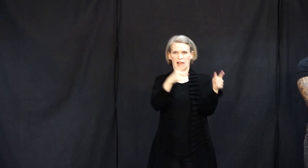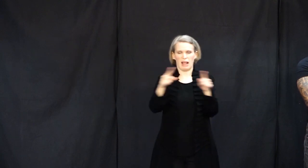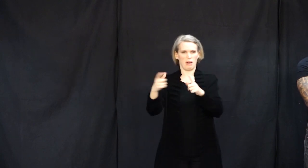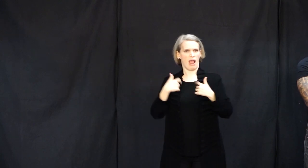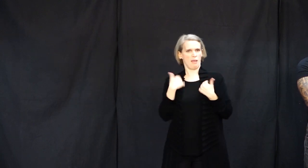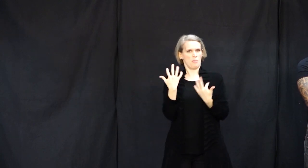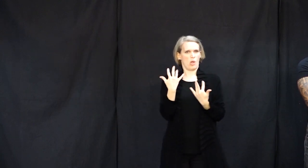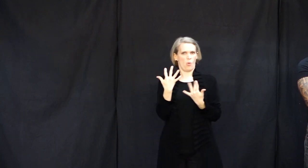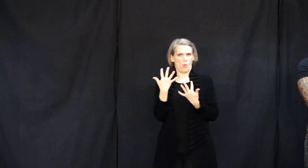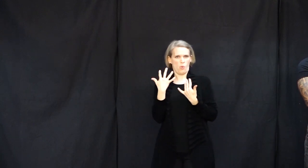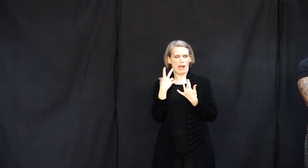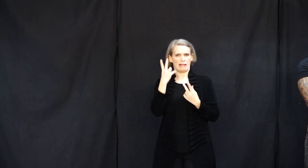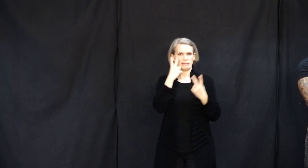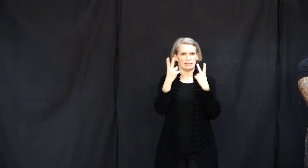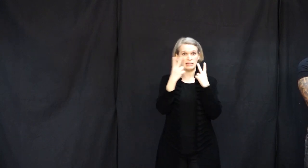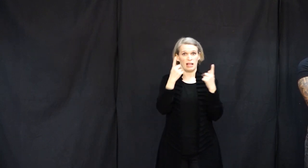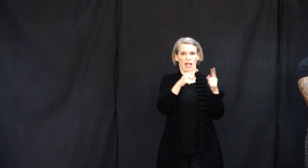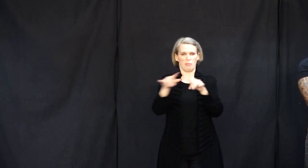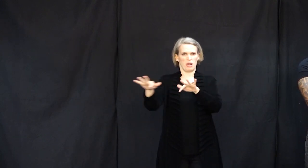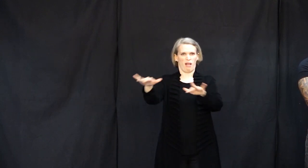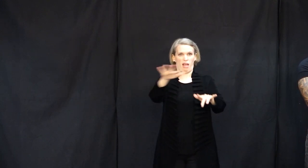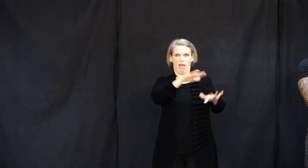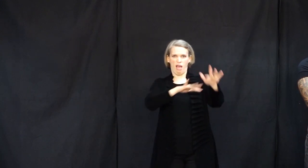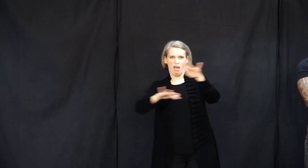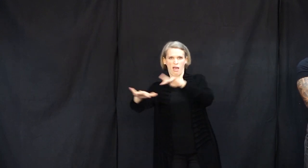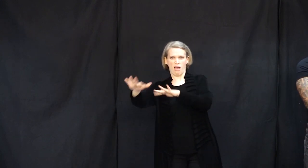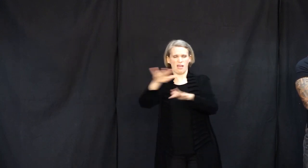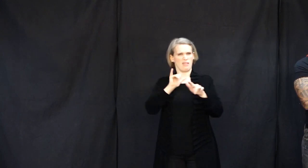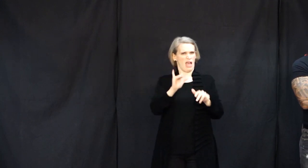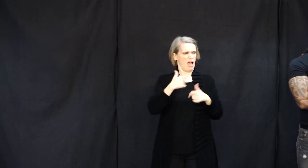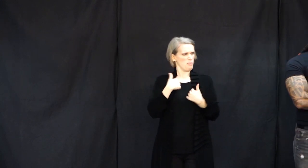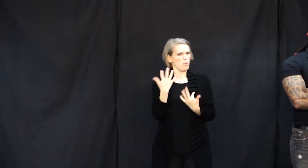the afterbirth of a nation, watching the tension grow.